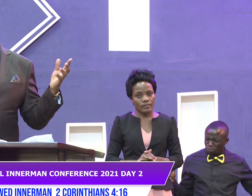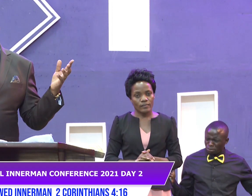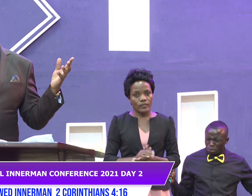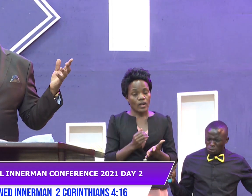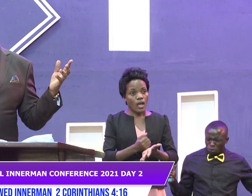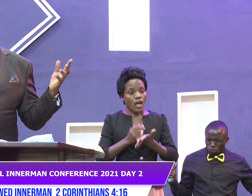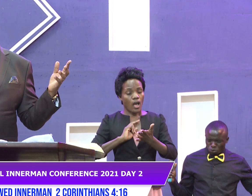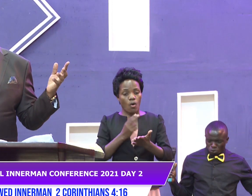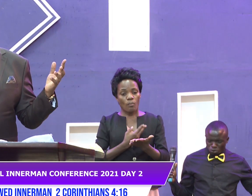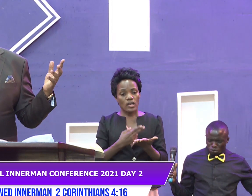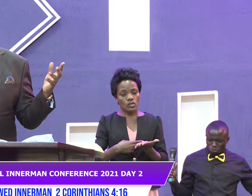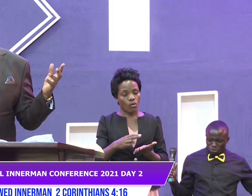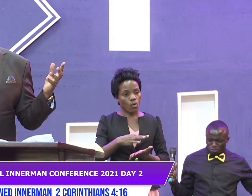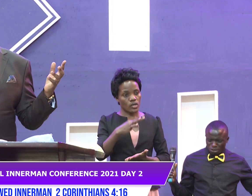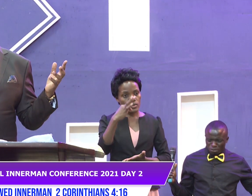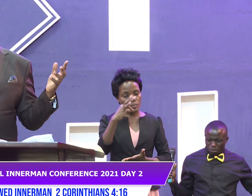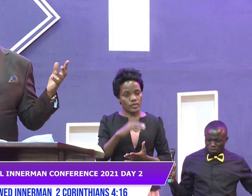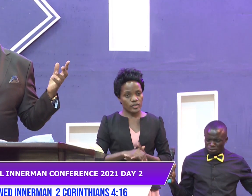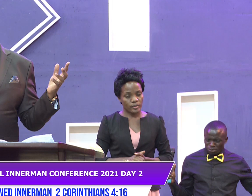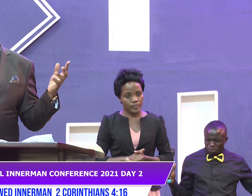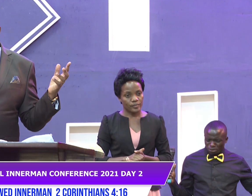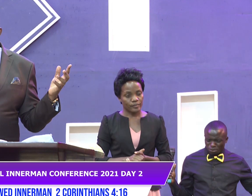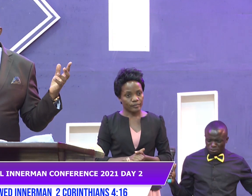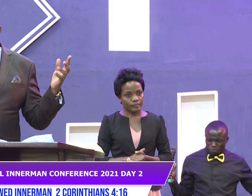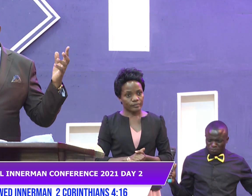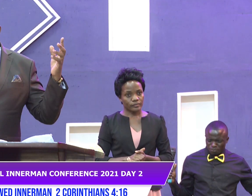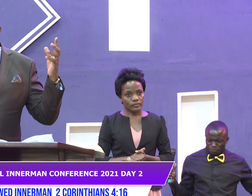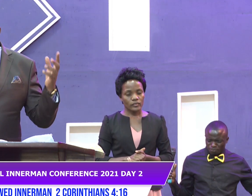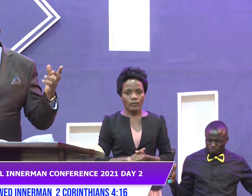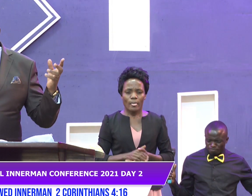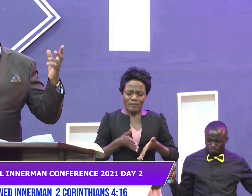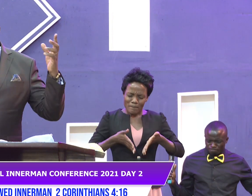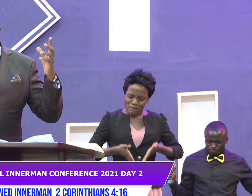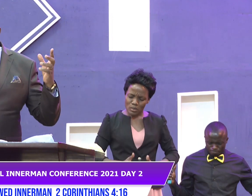May you help us, Holy Spirit,